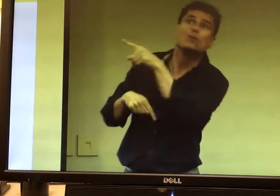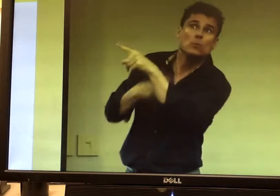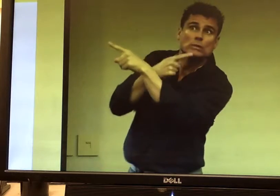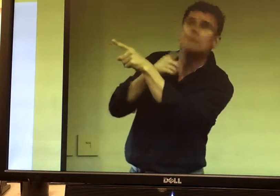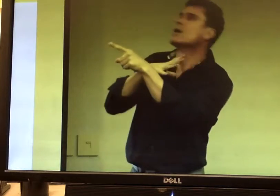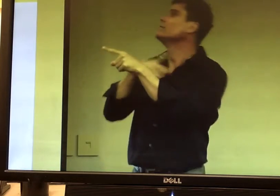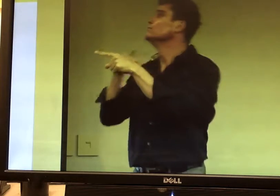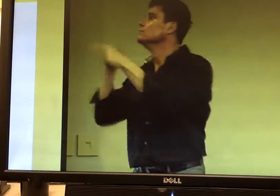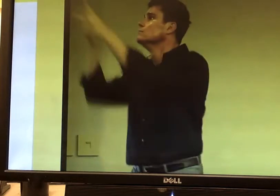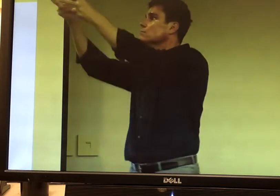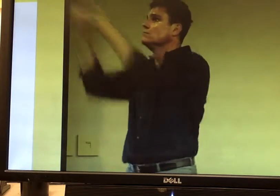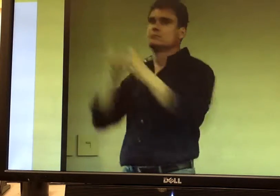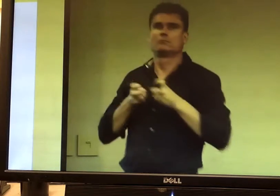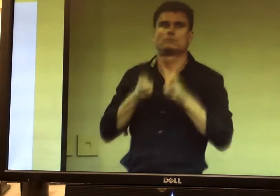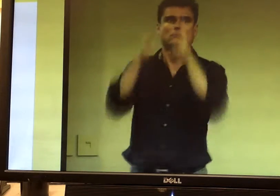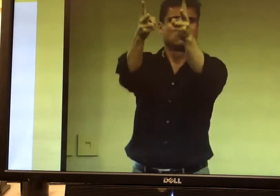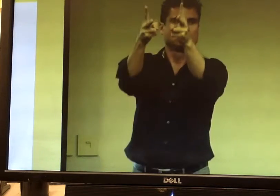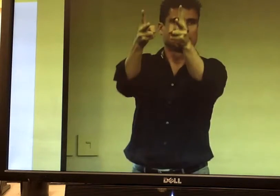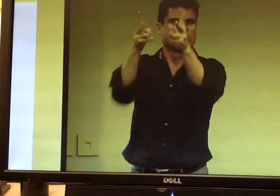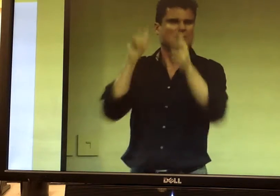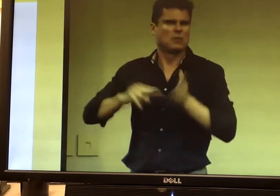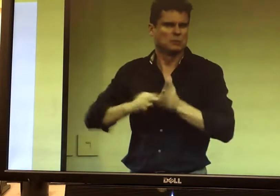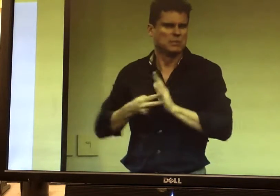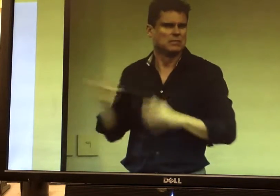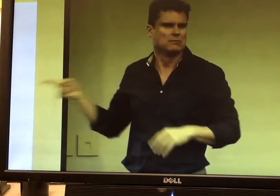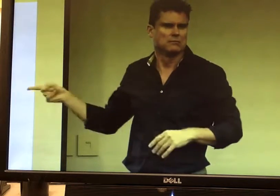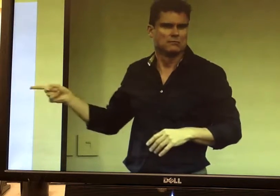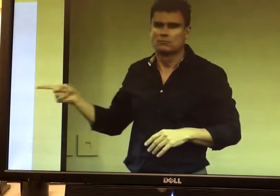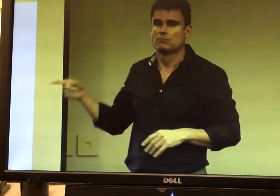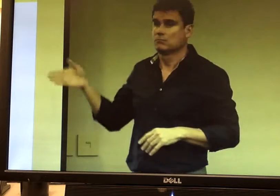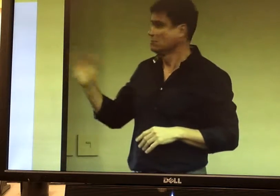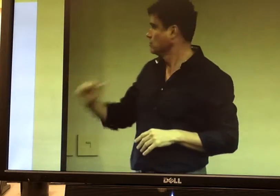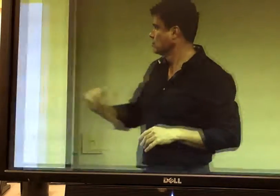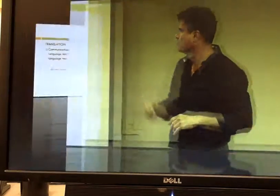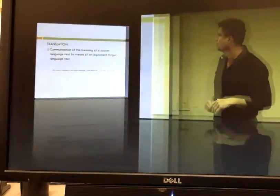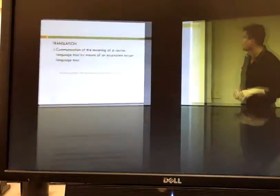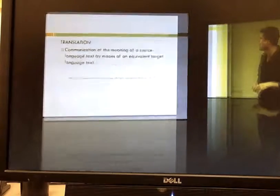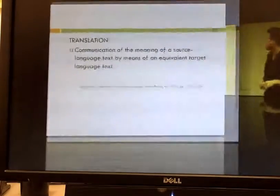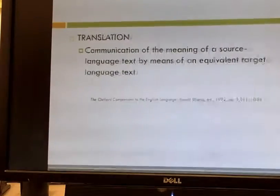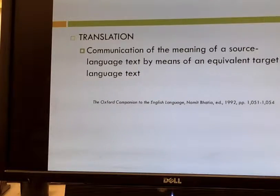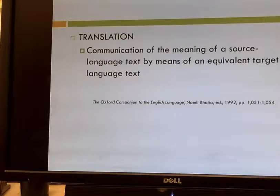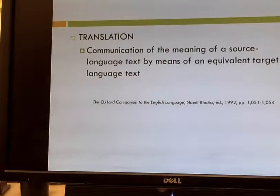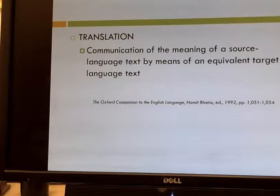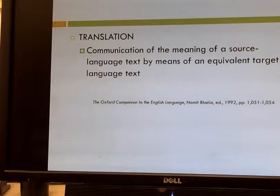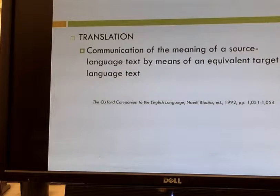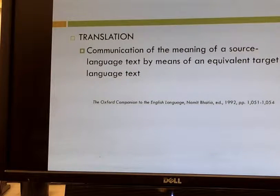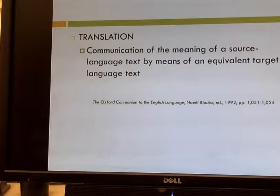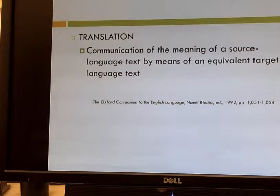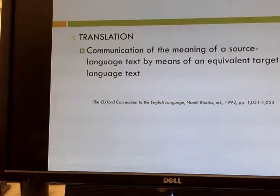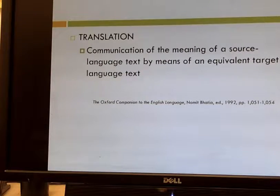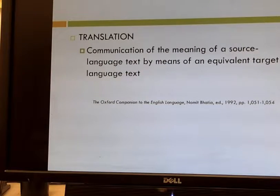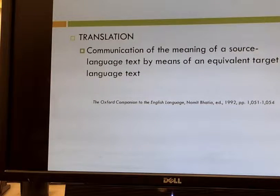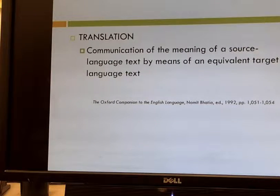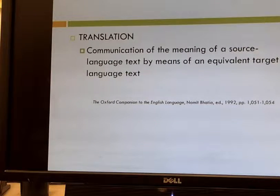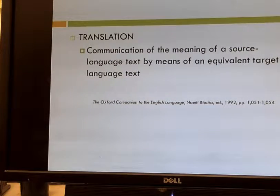signing. This last one, mirror interpreting, will again copy what someone's saying and make it visually accessible for everyone